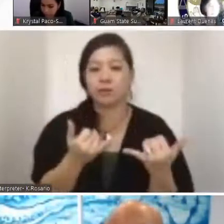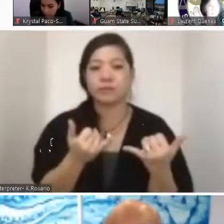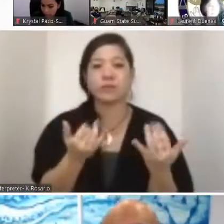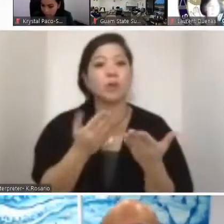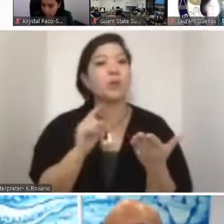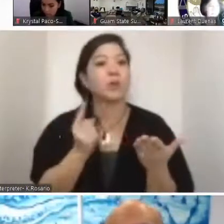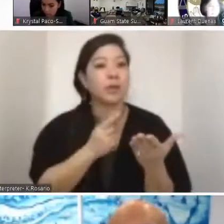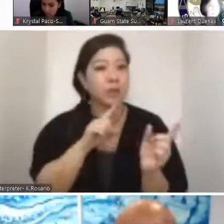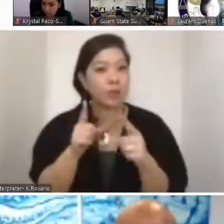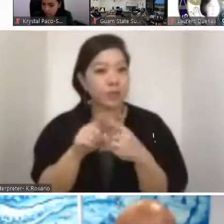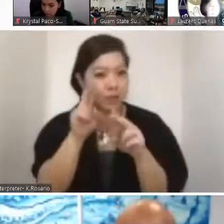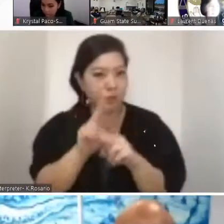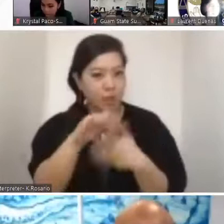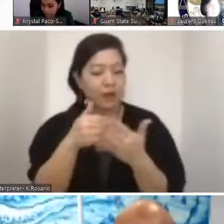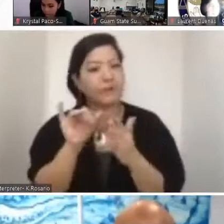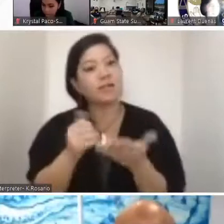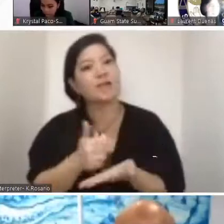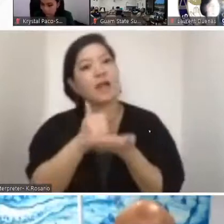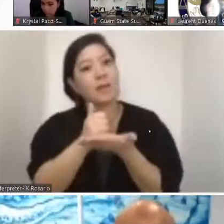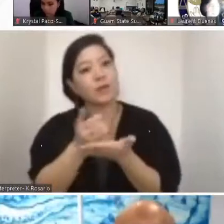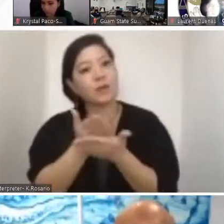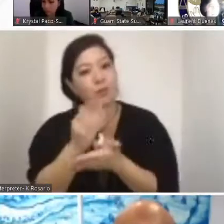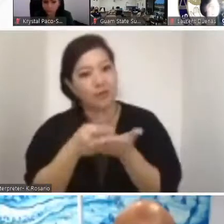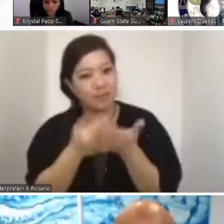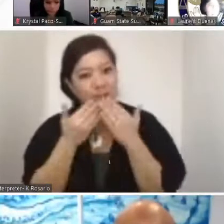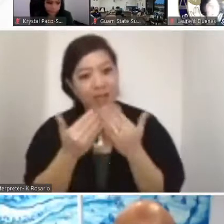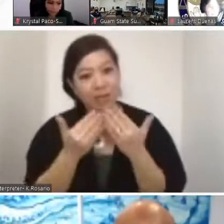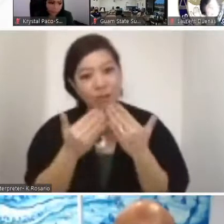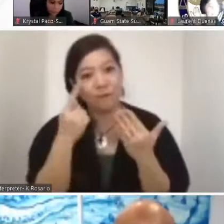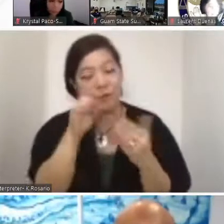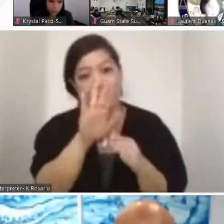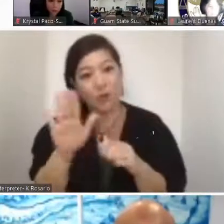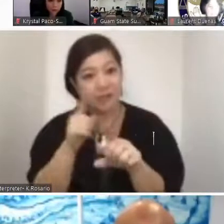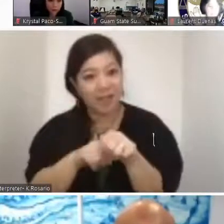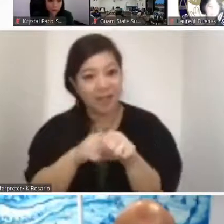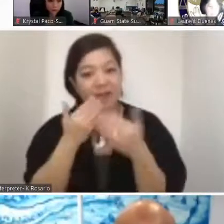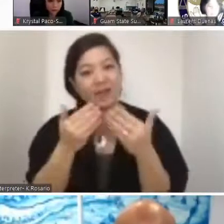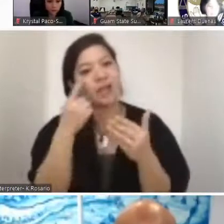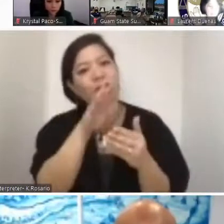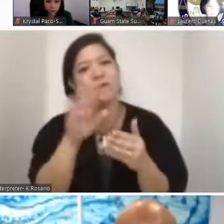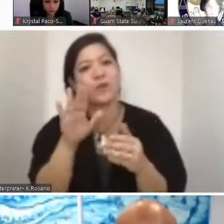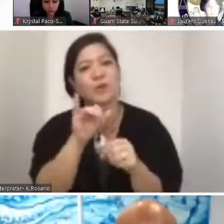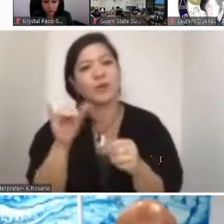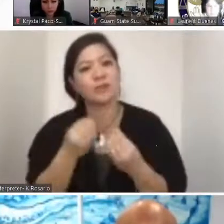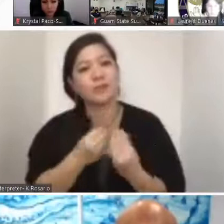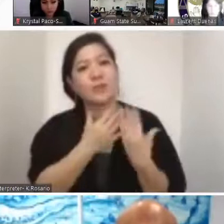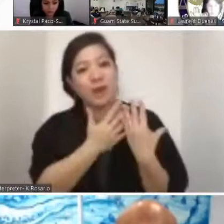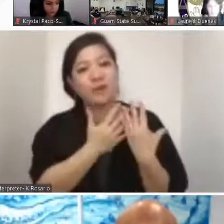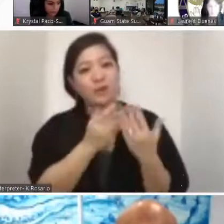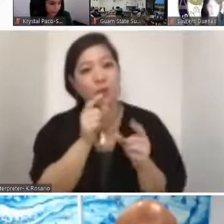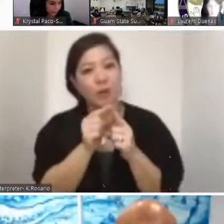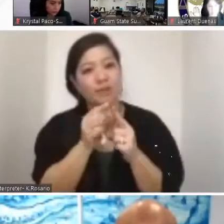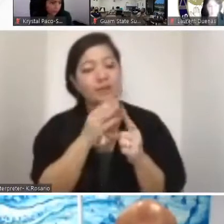going to use all of that to help us get through this. Thank you for your time, and thank you for those inspiring words, and also